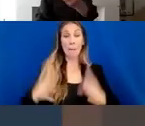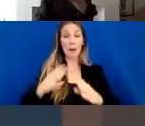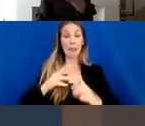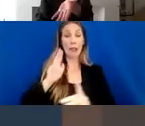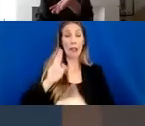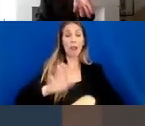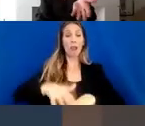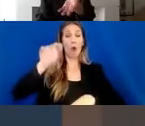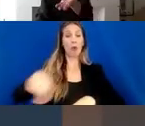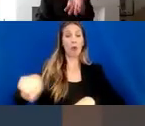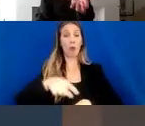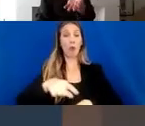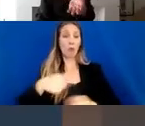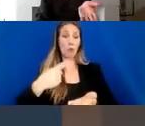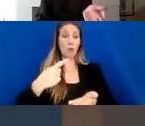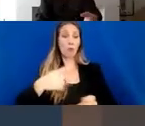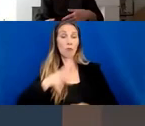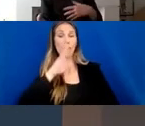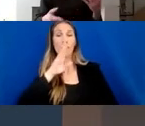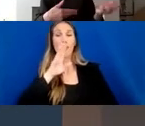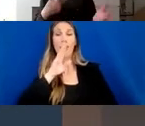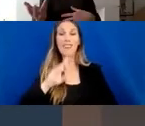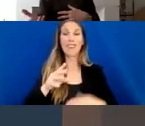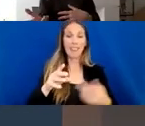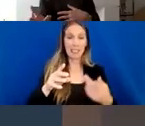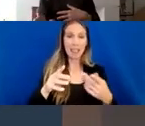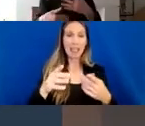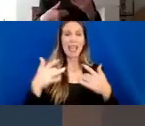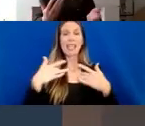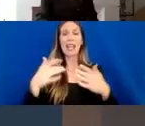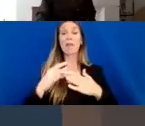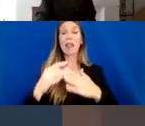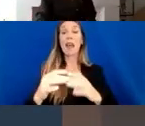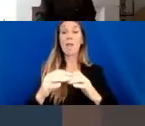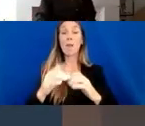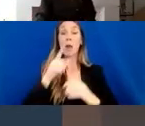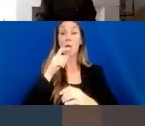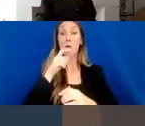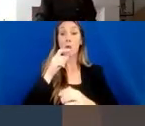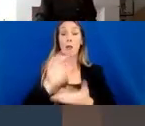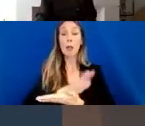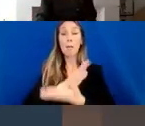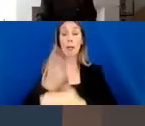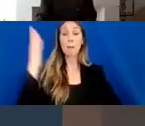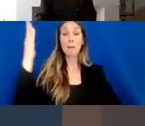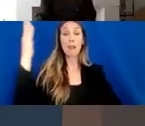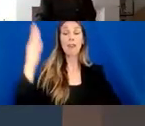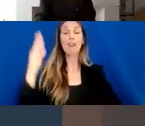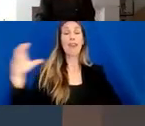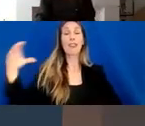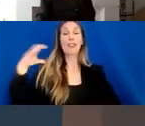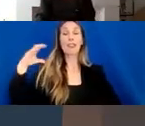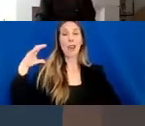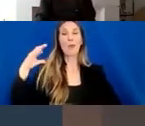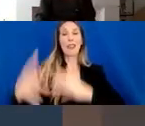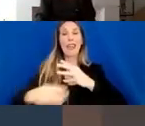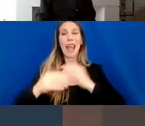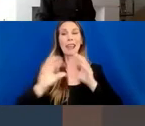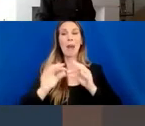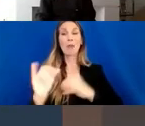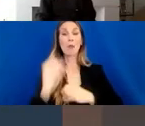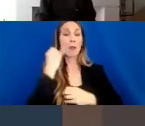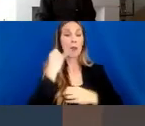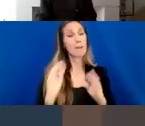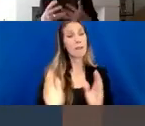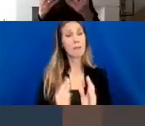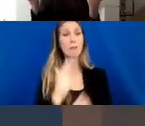tends to be led, of course, by the paper presenters, and then the chair or others chime in. If it's a small group, let's say